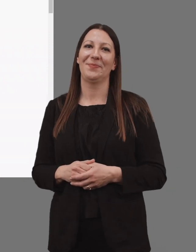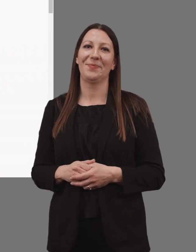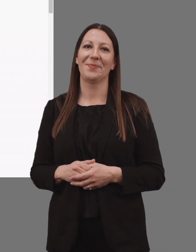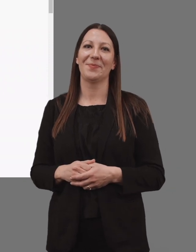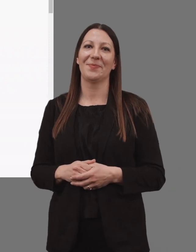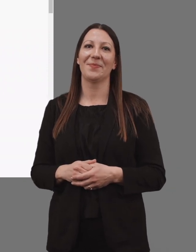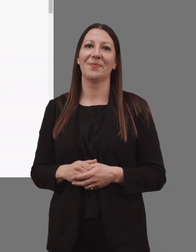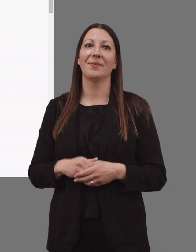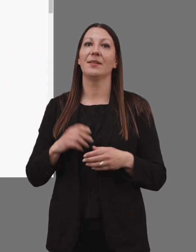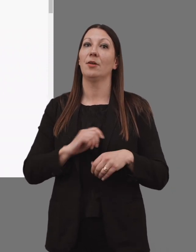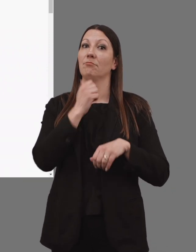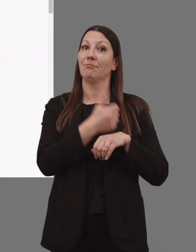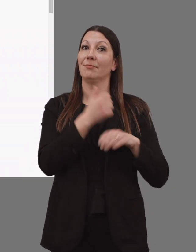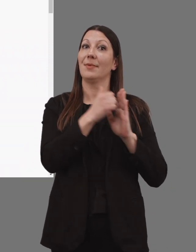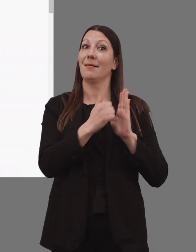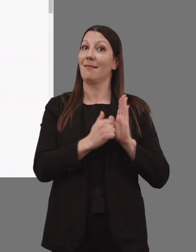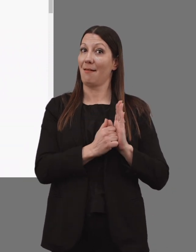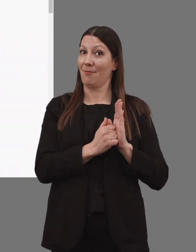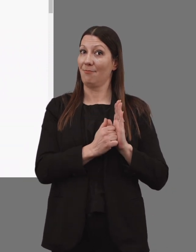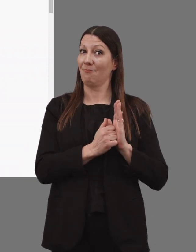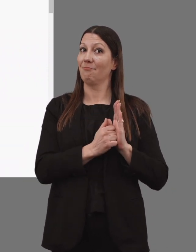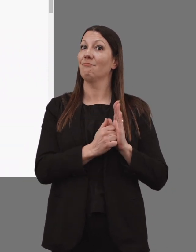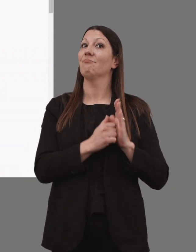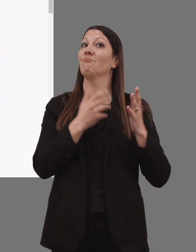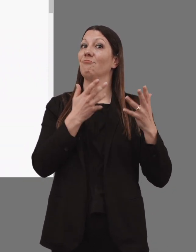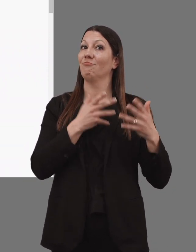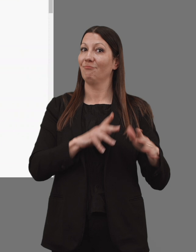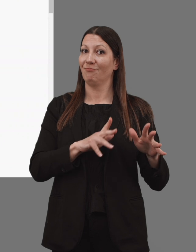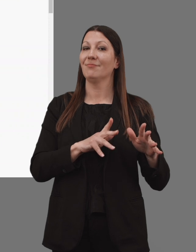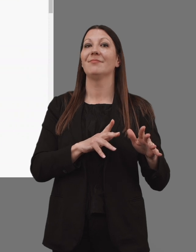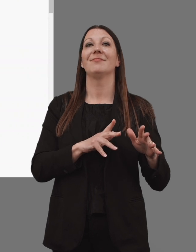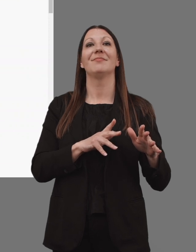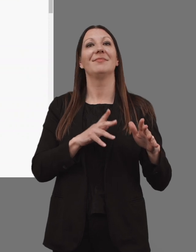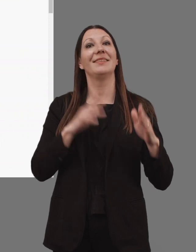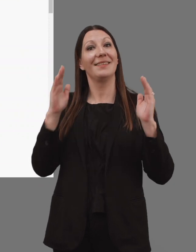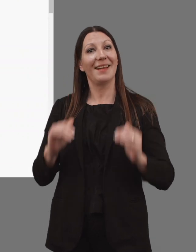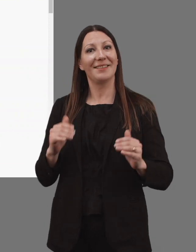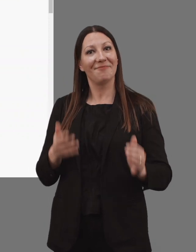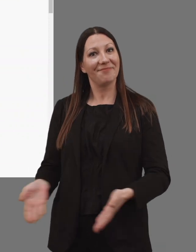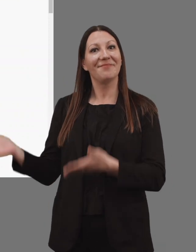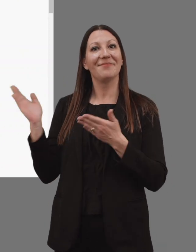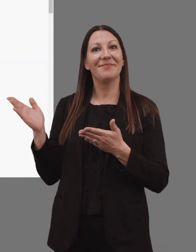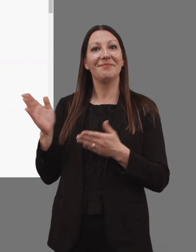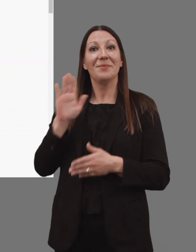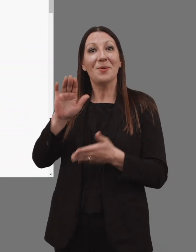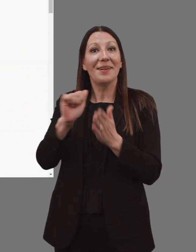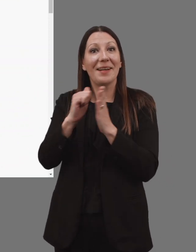your account, your application portal will take you to this My Account